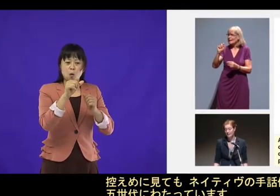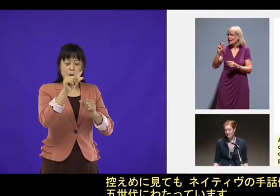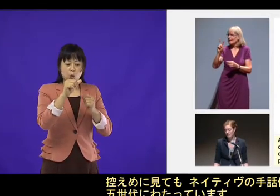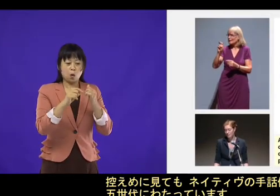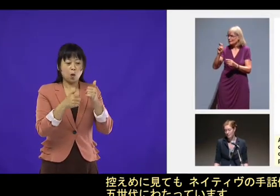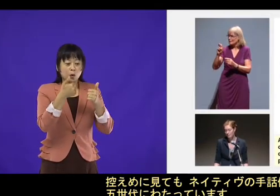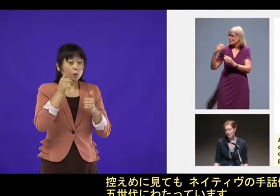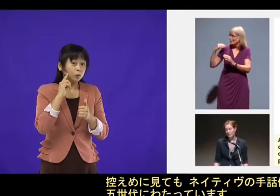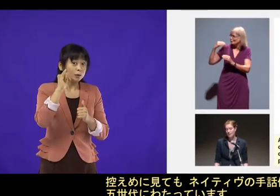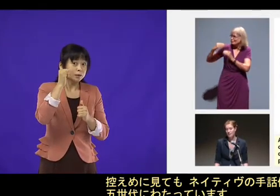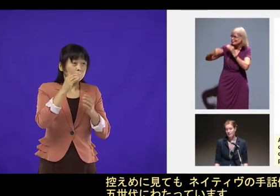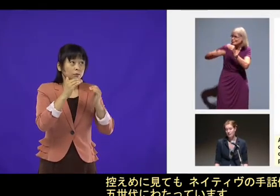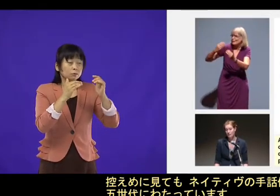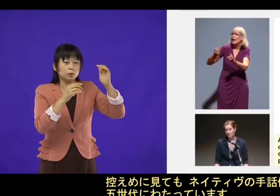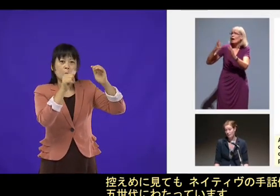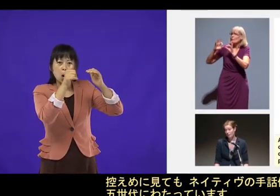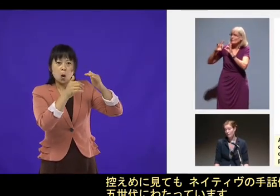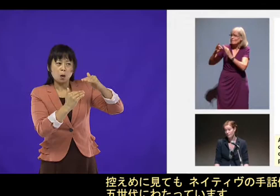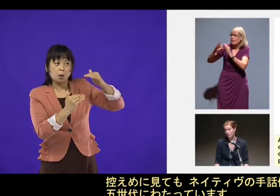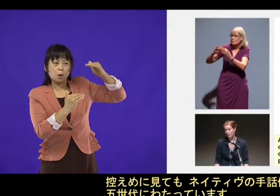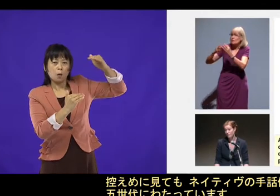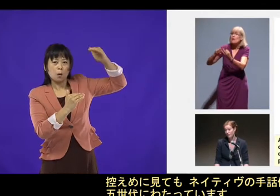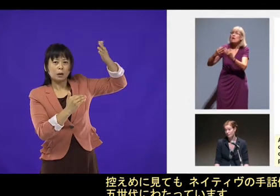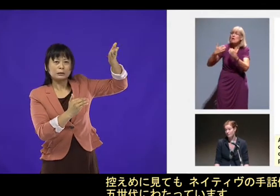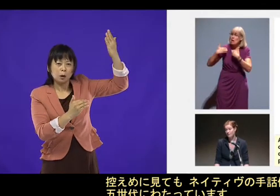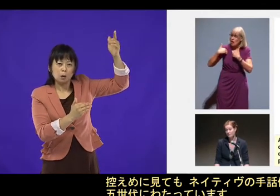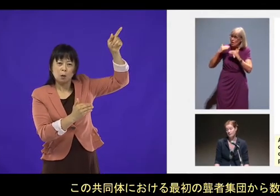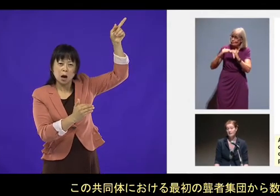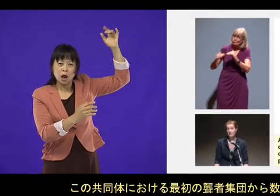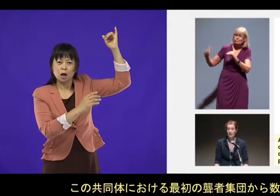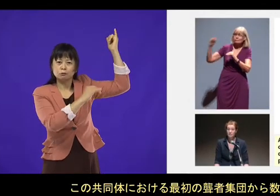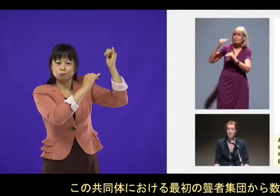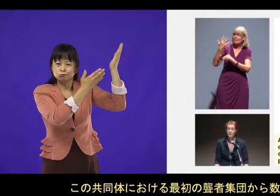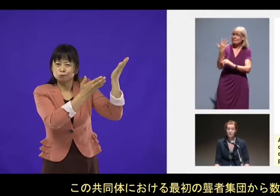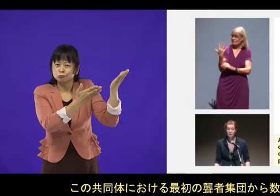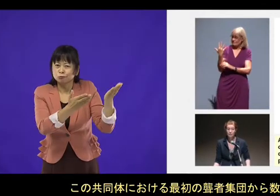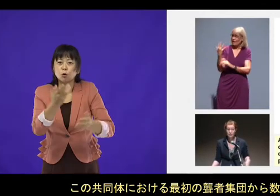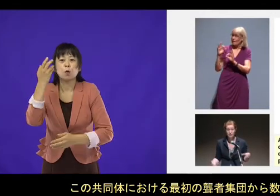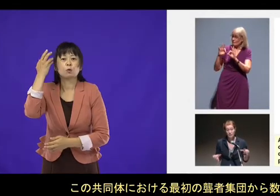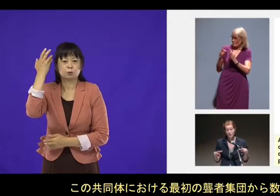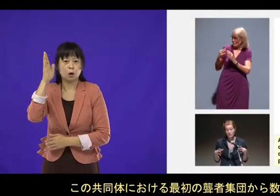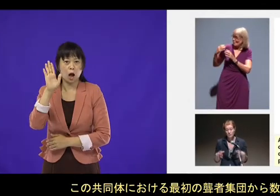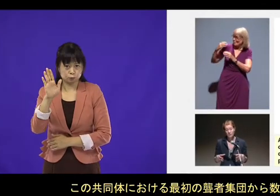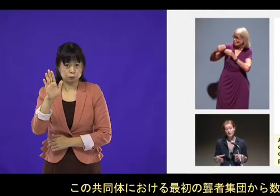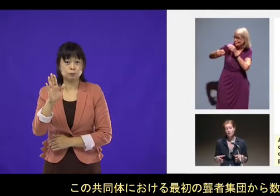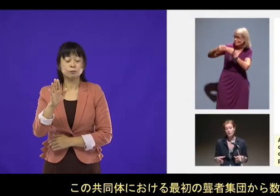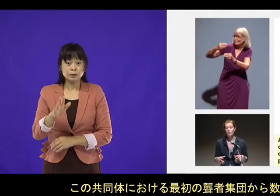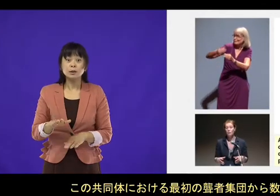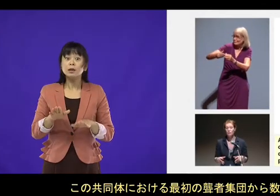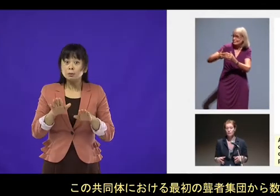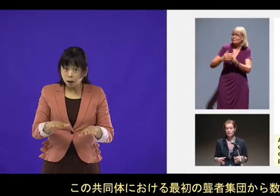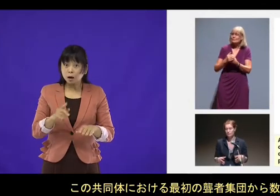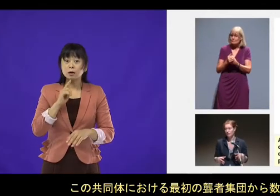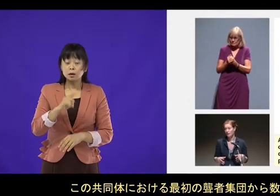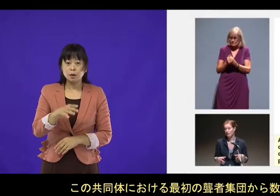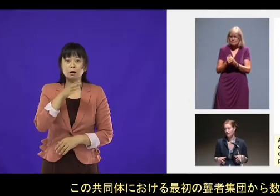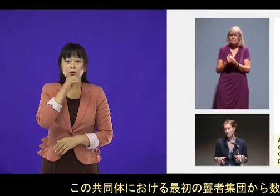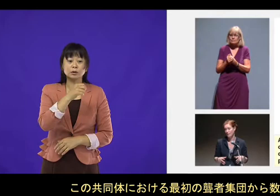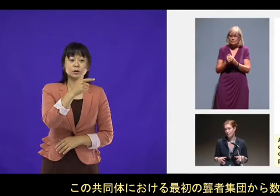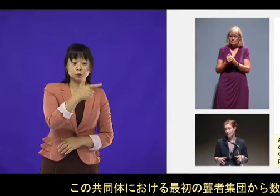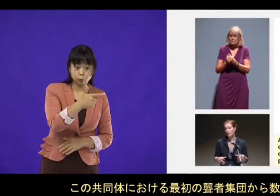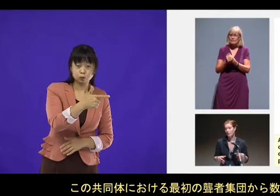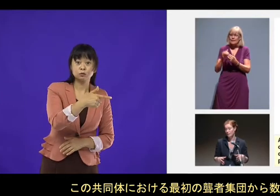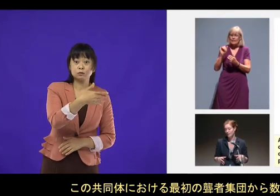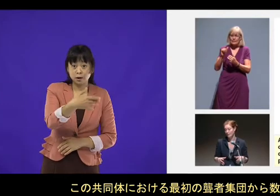generations of native signers is over 5 generations, and that's counting from the first substantial cohort of